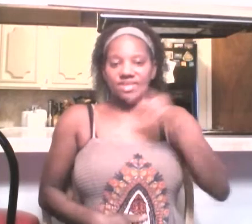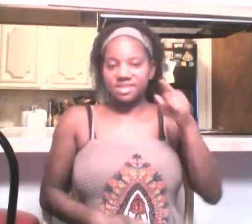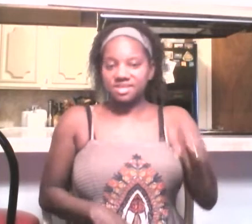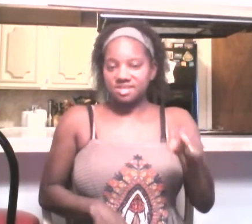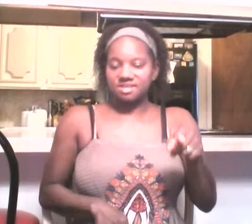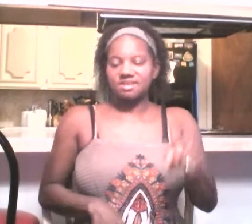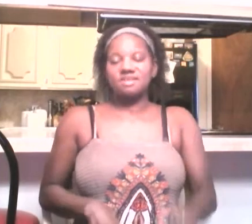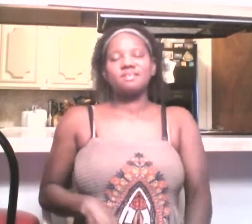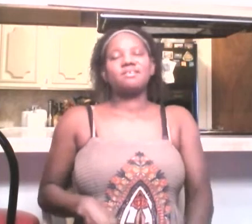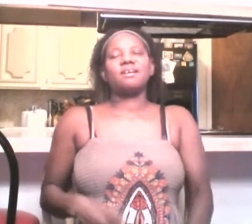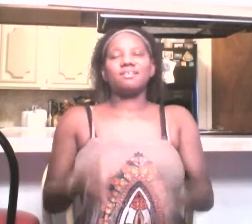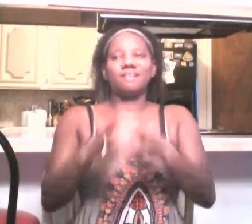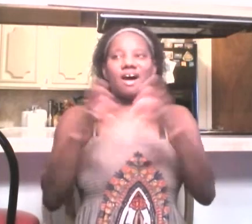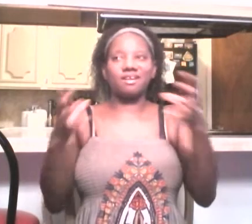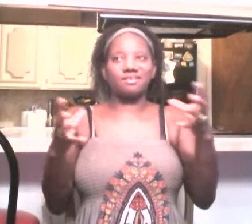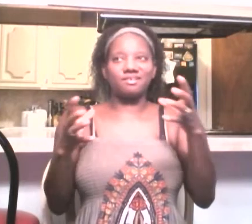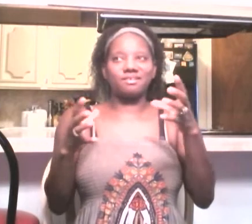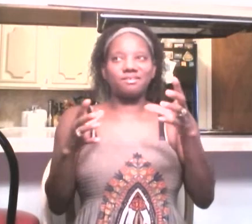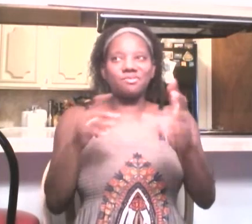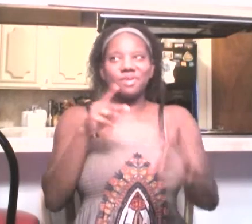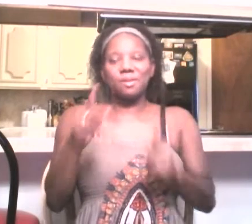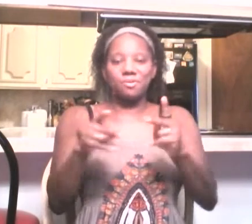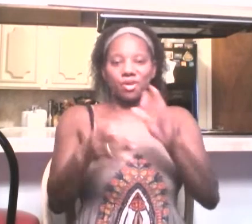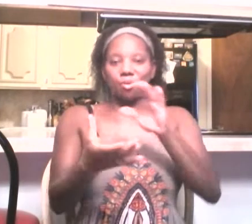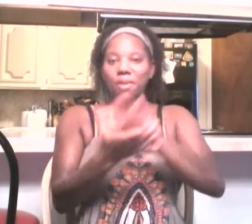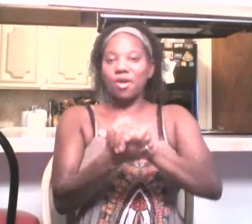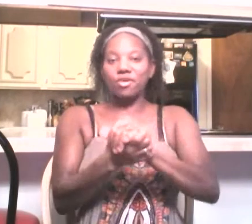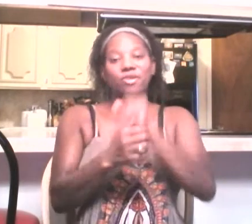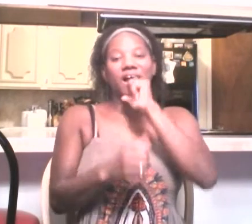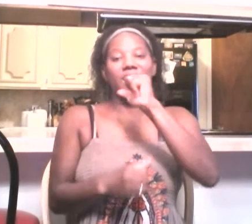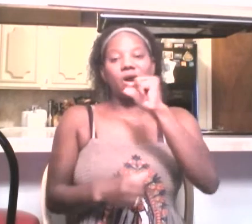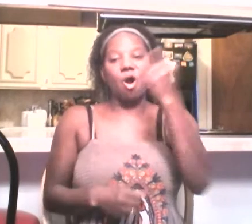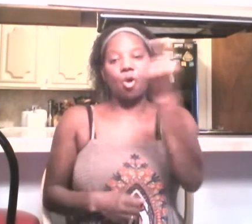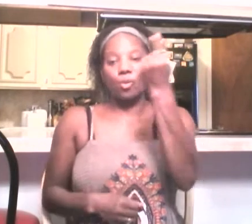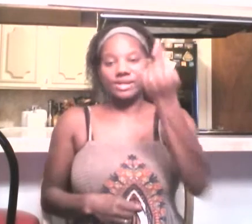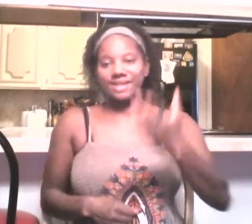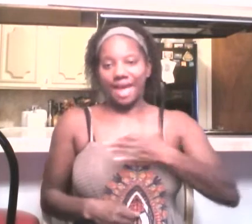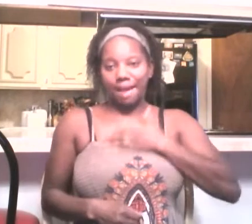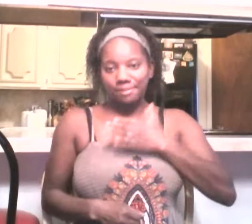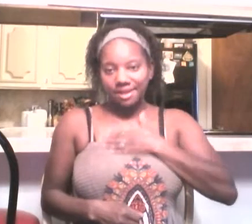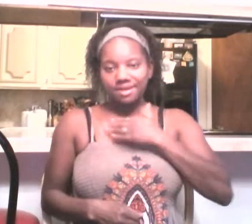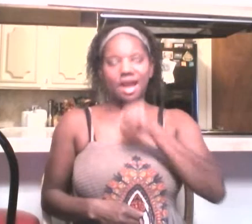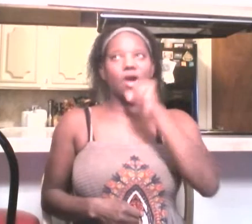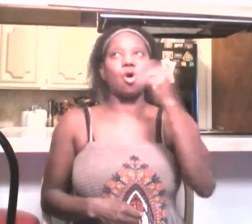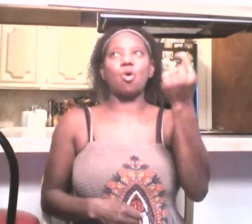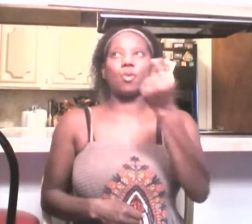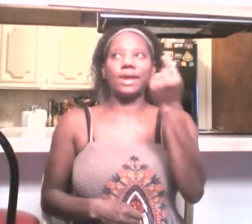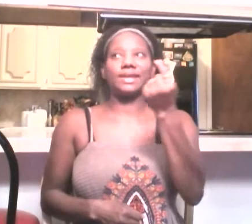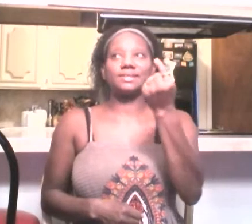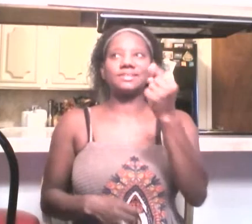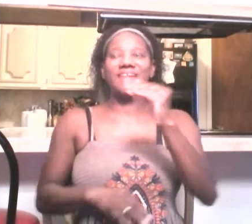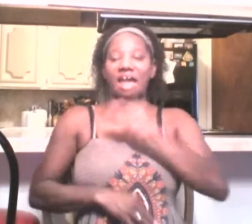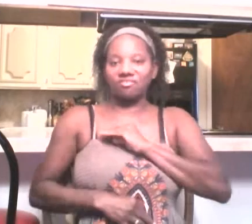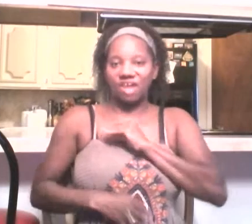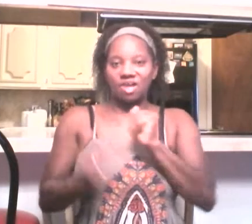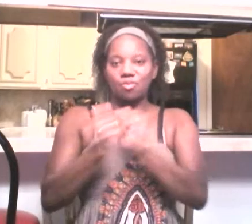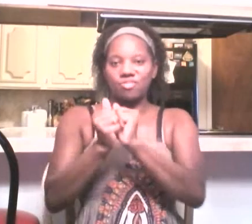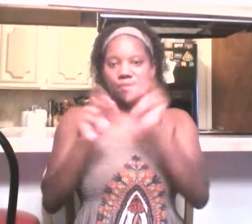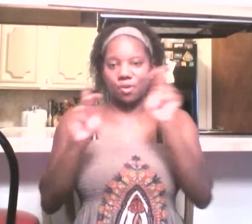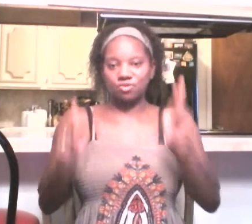this. A lot of people that are married are not always happy, not always satisfied with the person